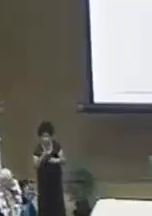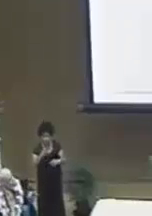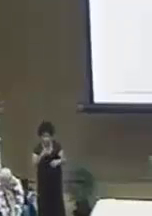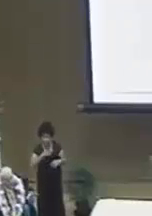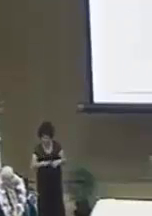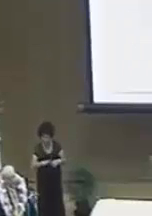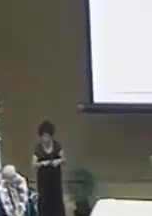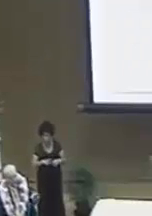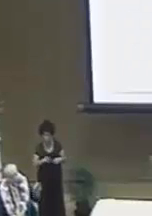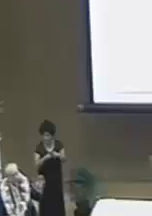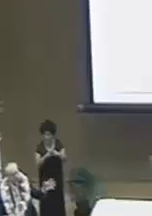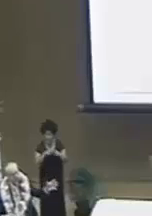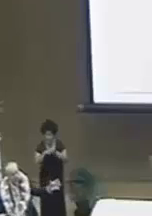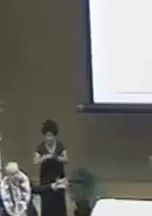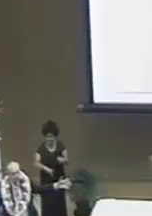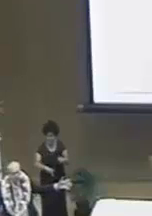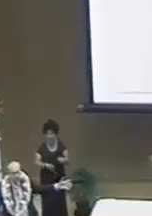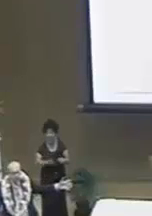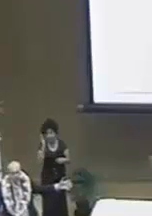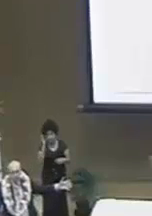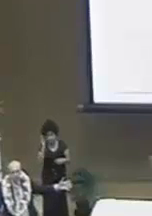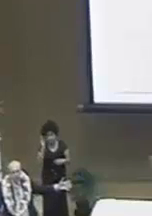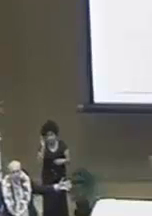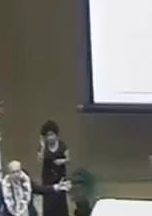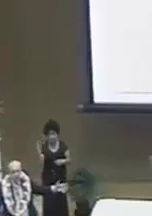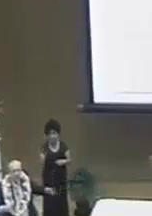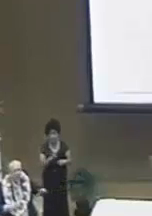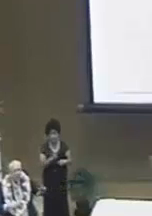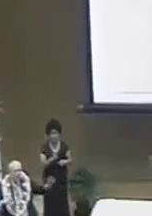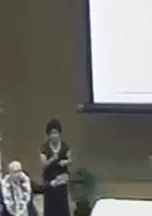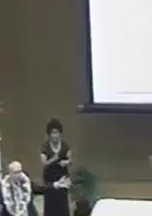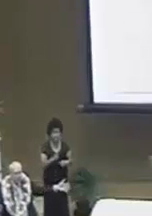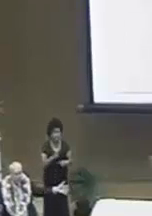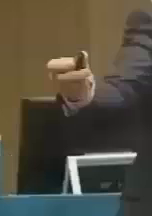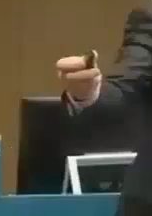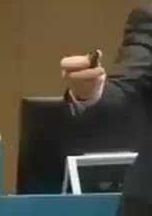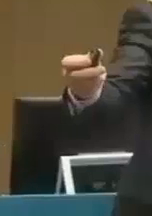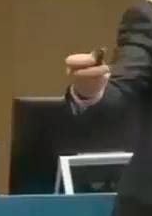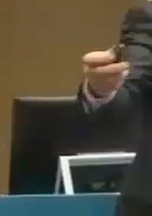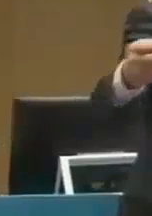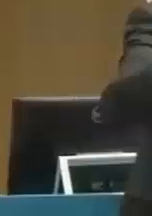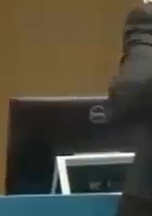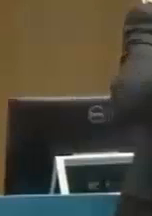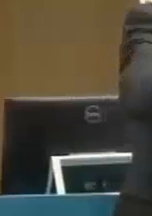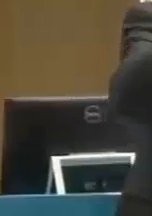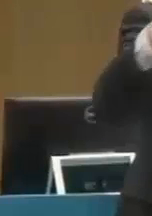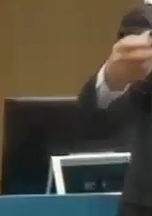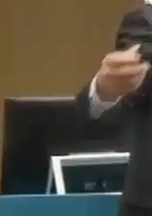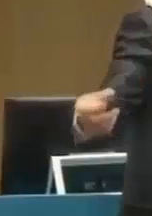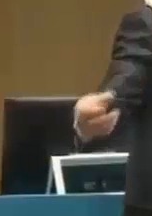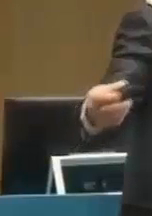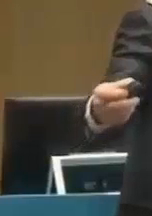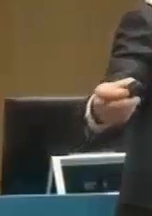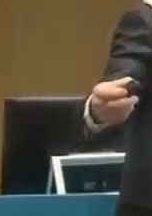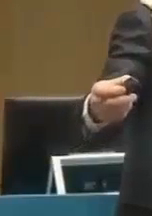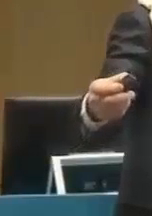there's that personal touch. The lecturer has them for 12, 14 weeks. They may never know them again unless they do